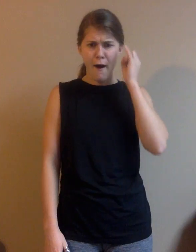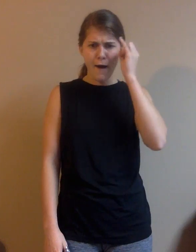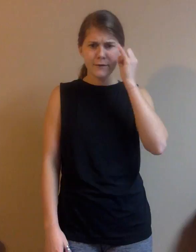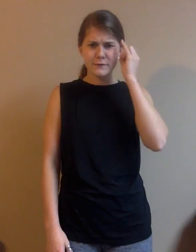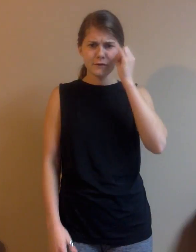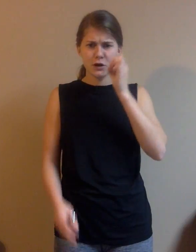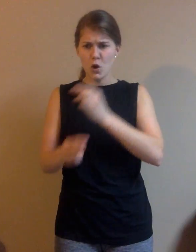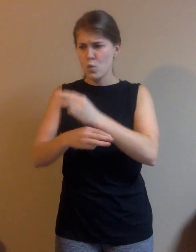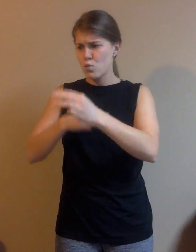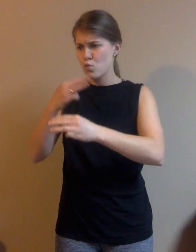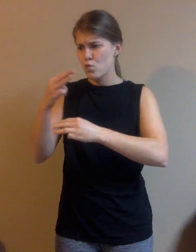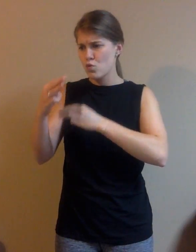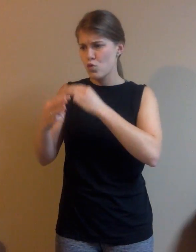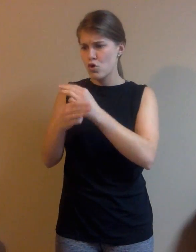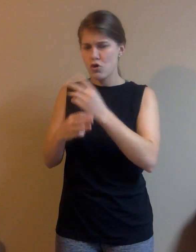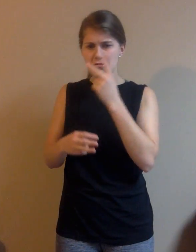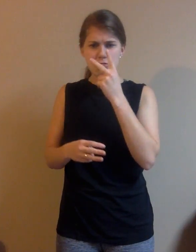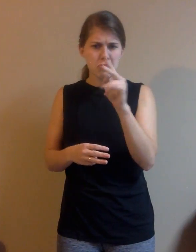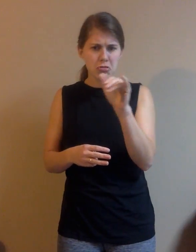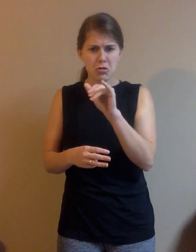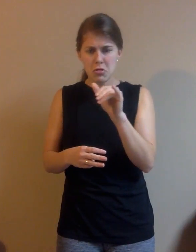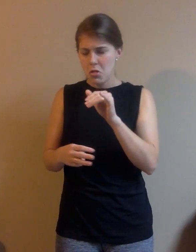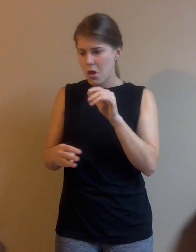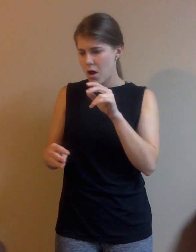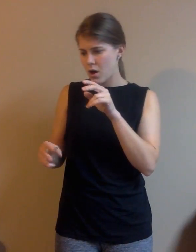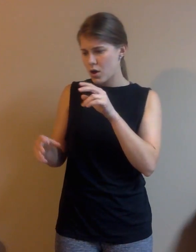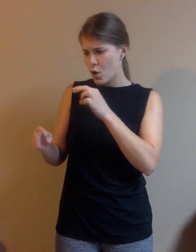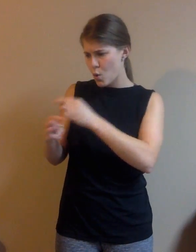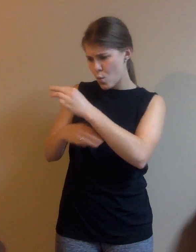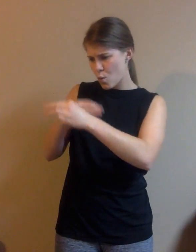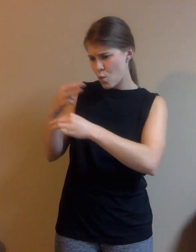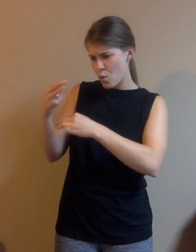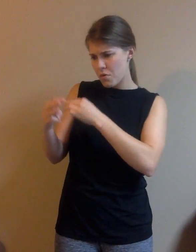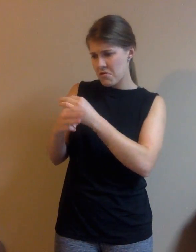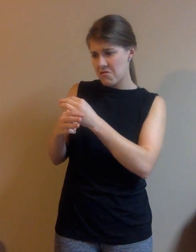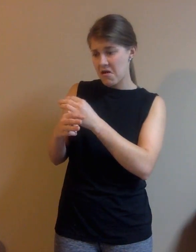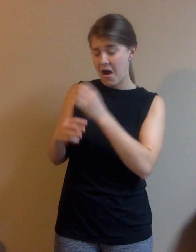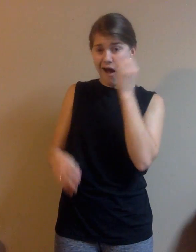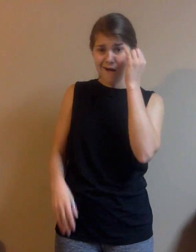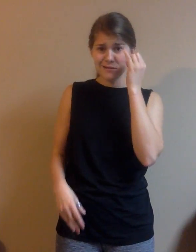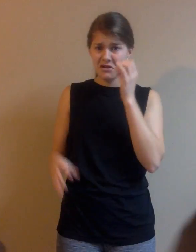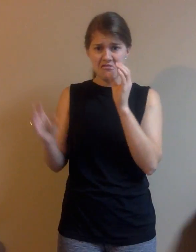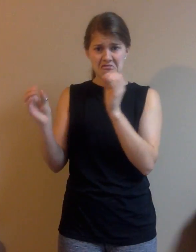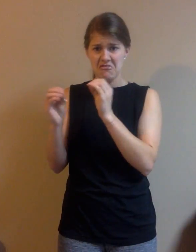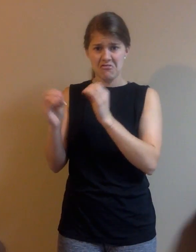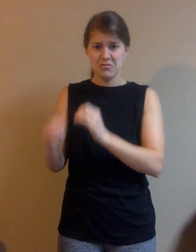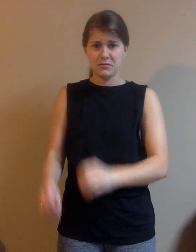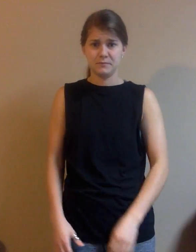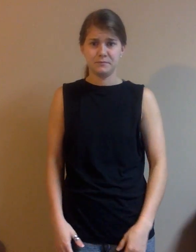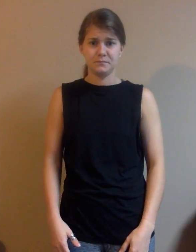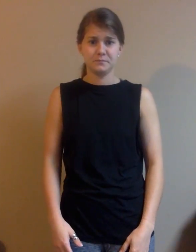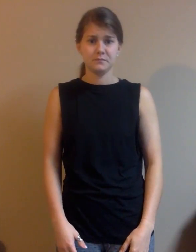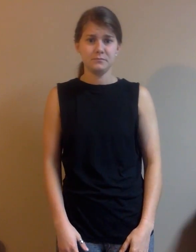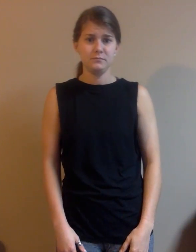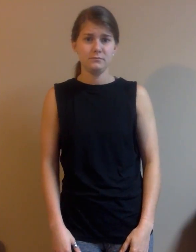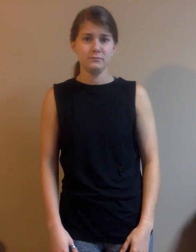be educating them for it. So the unpredictability, I think, is extraordinary. And the third part of this is that we've all agreed, nonetheless, on